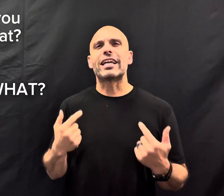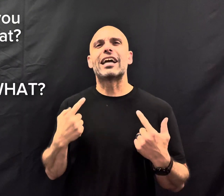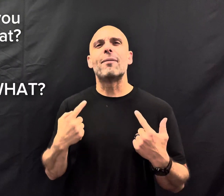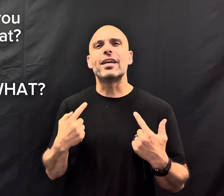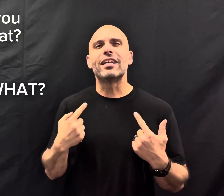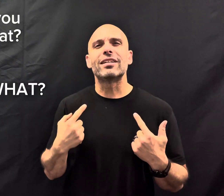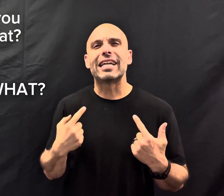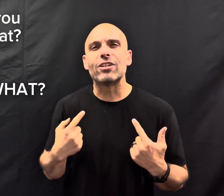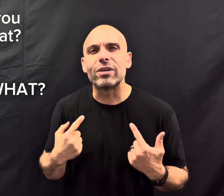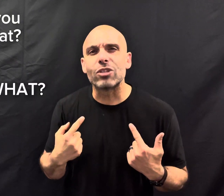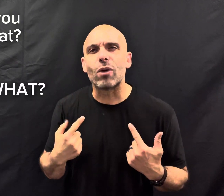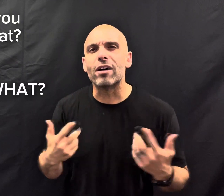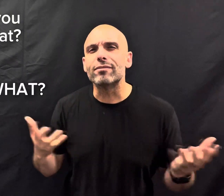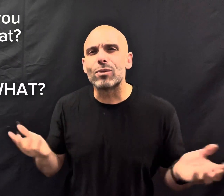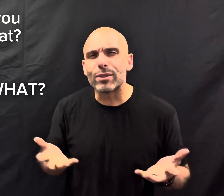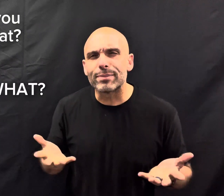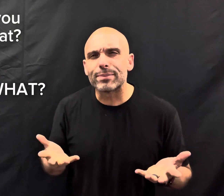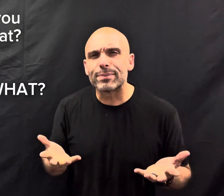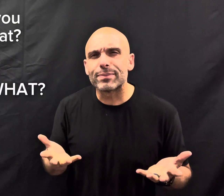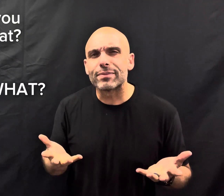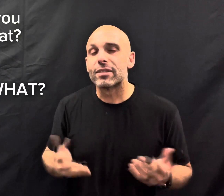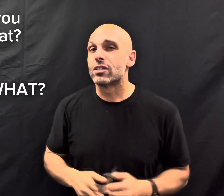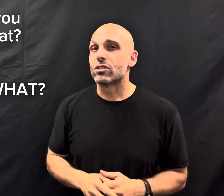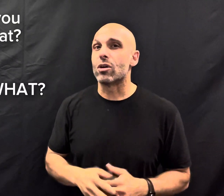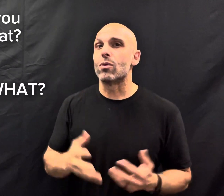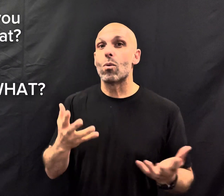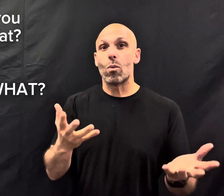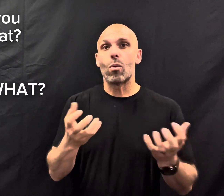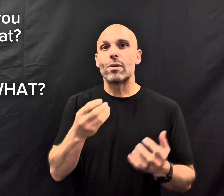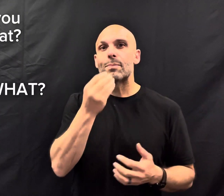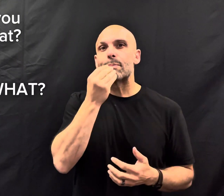come in and I do it as well. So